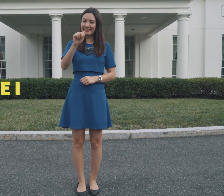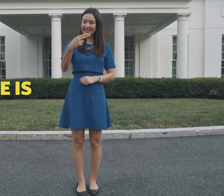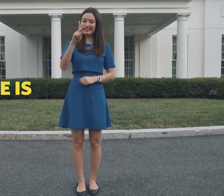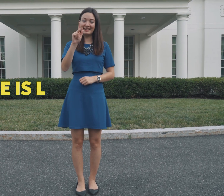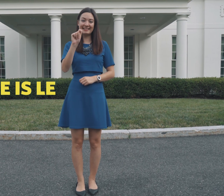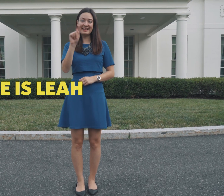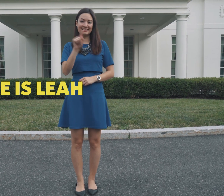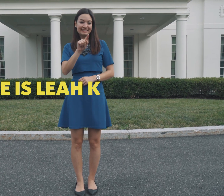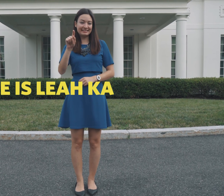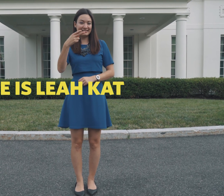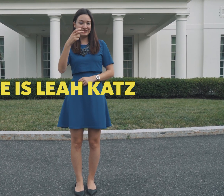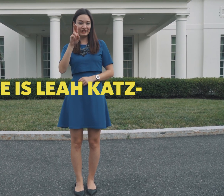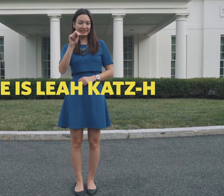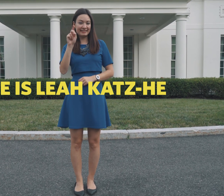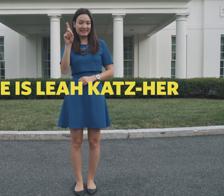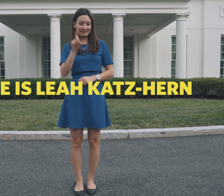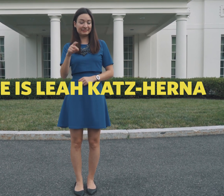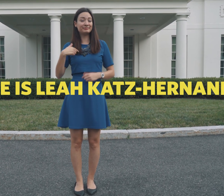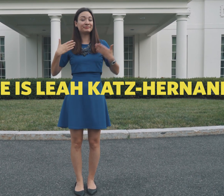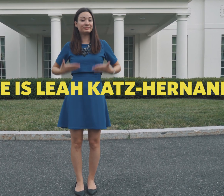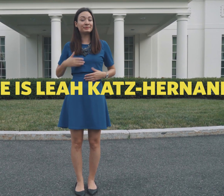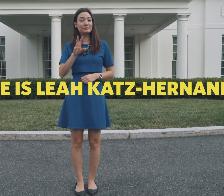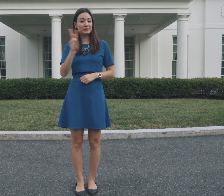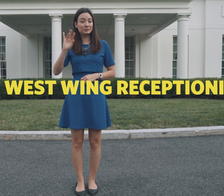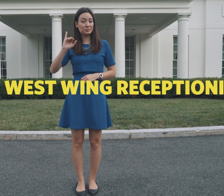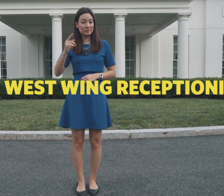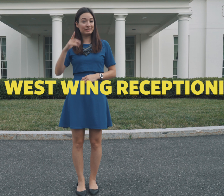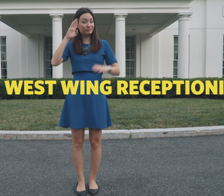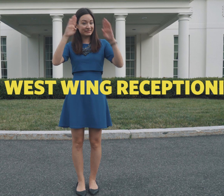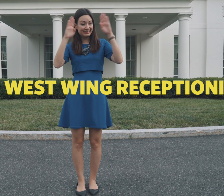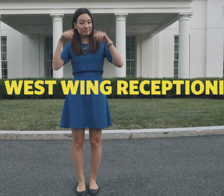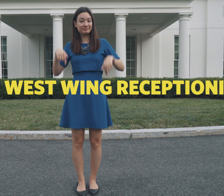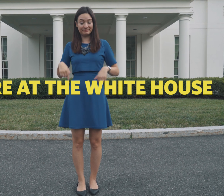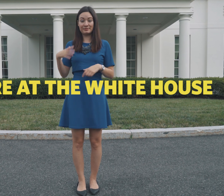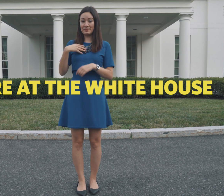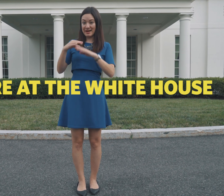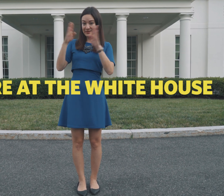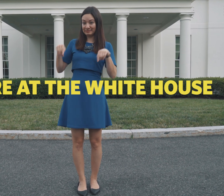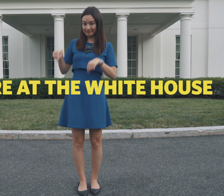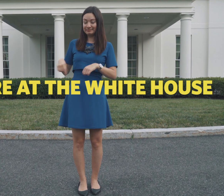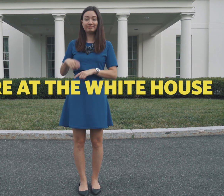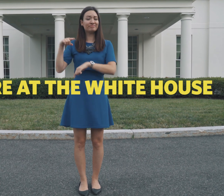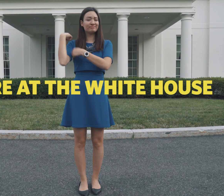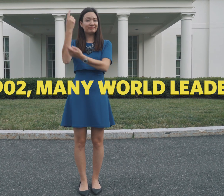Leah Katz-Hernandez. Outside the White House, she signs. I'm the West Wing receptionist here at the White House.